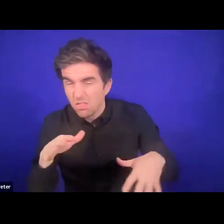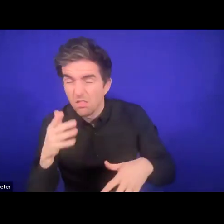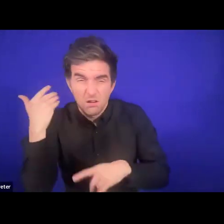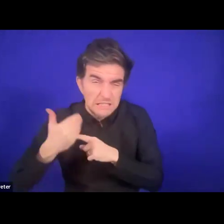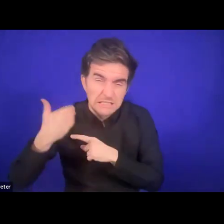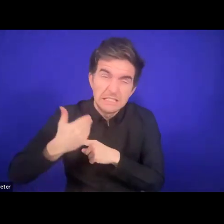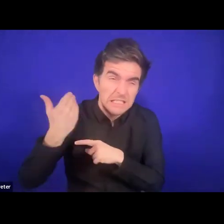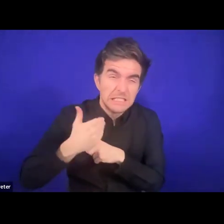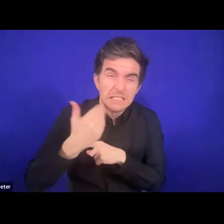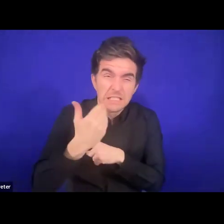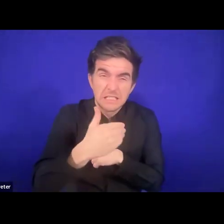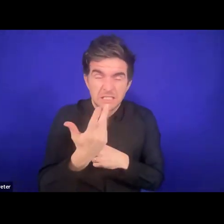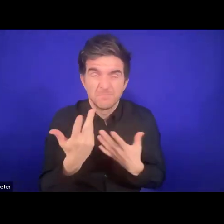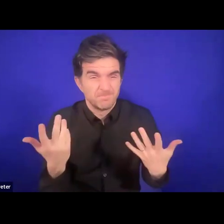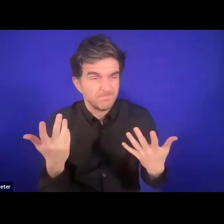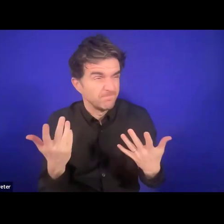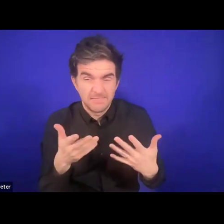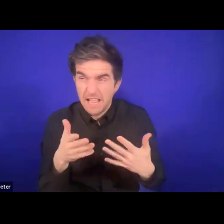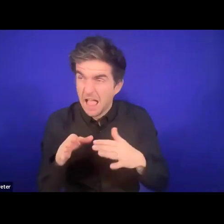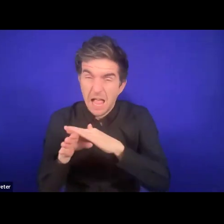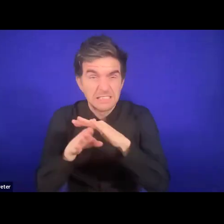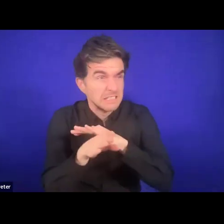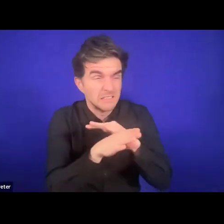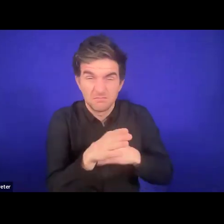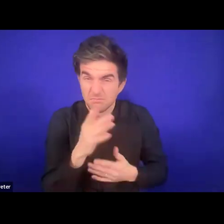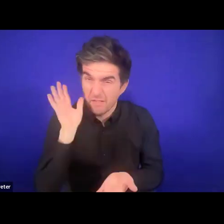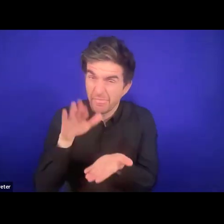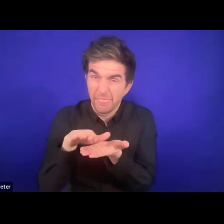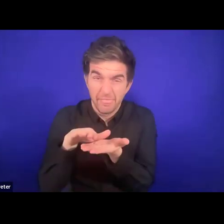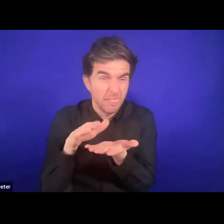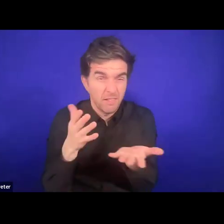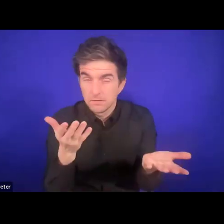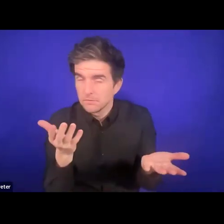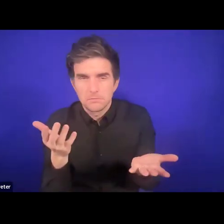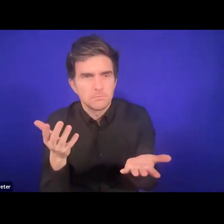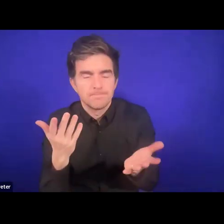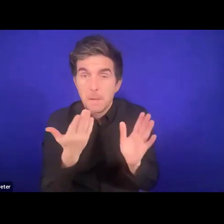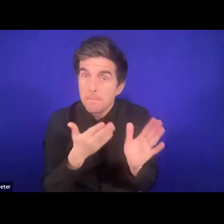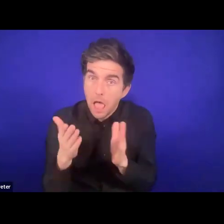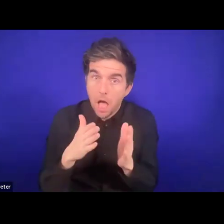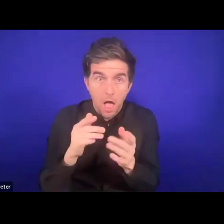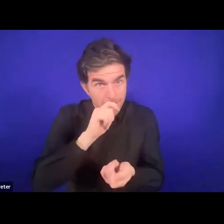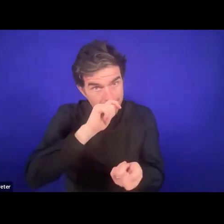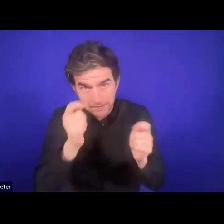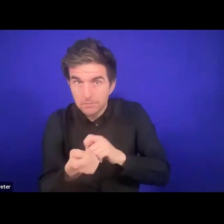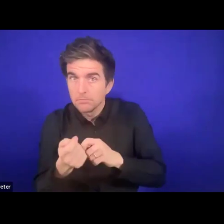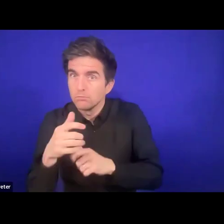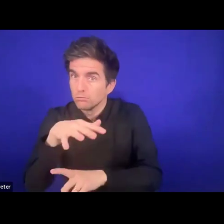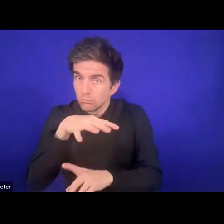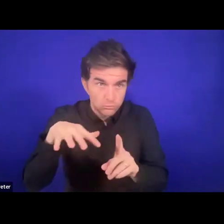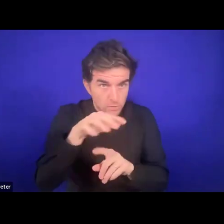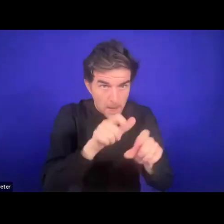LINK models propose, it's ensuring that public works and livelihood activities not